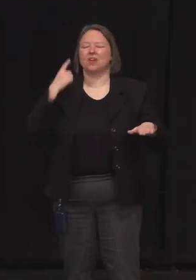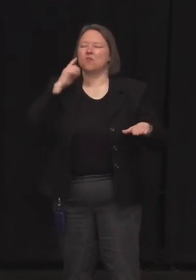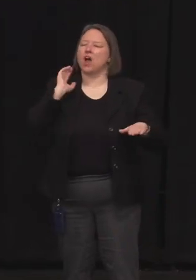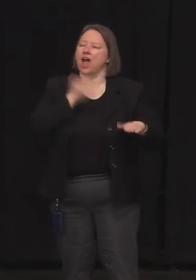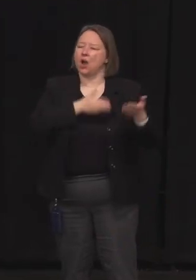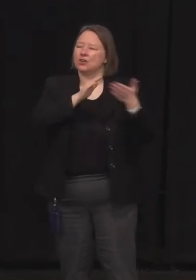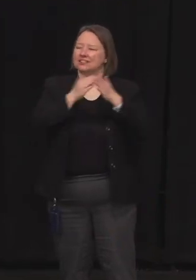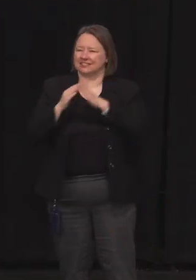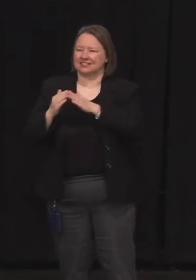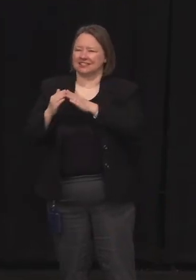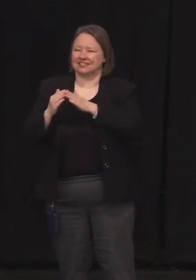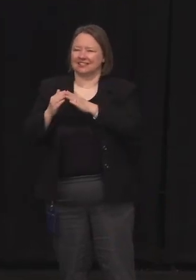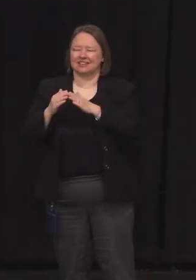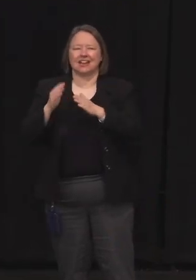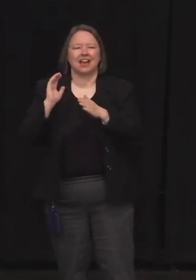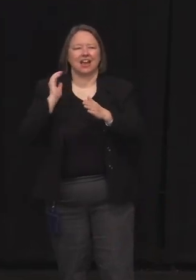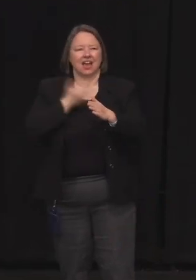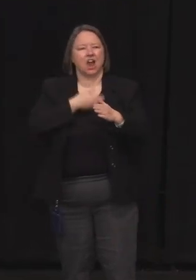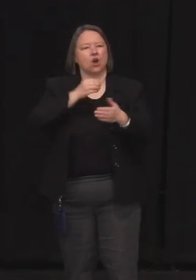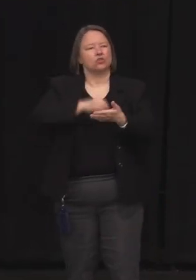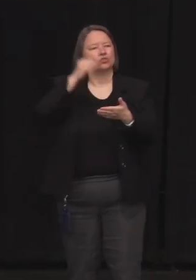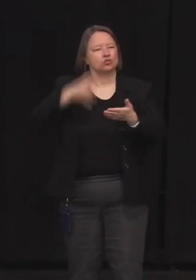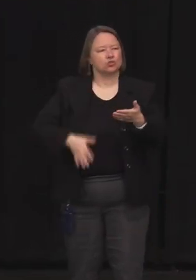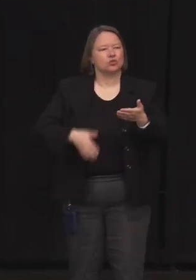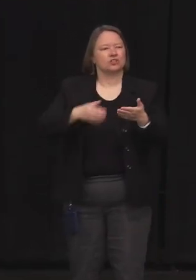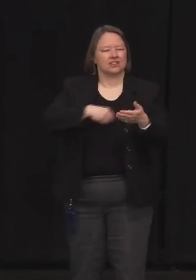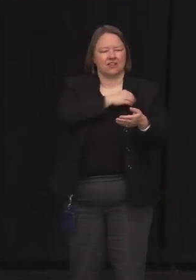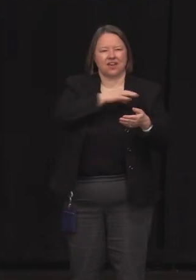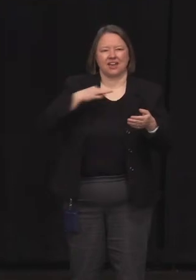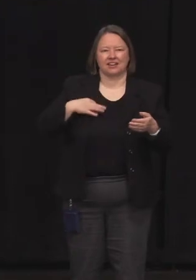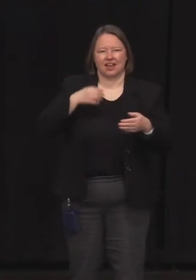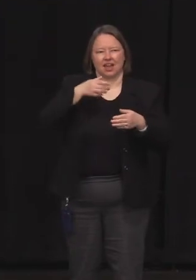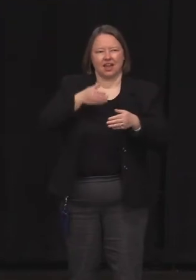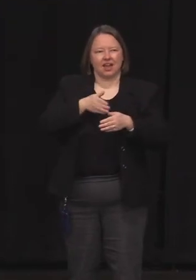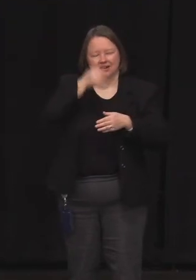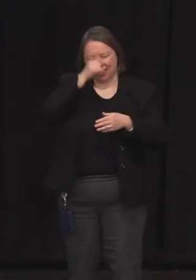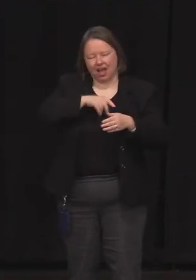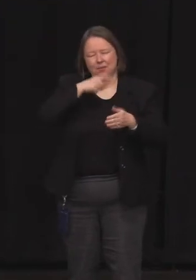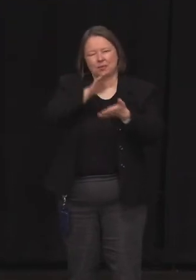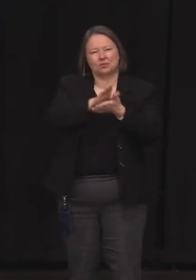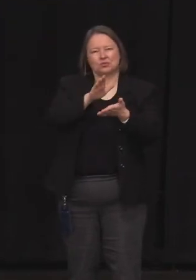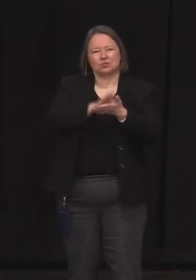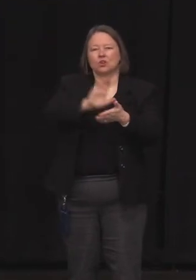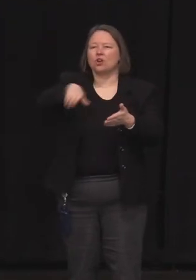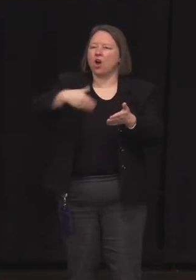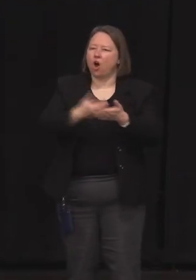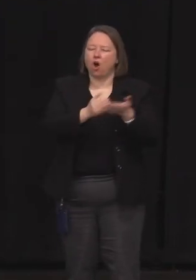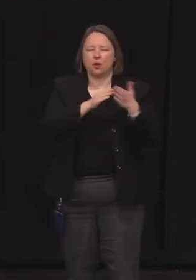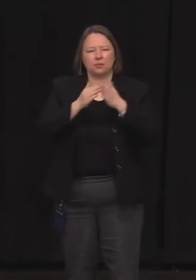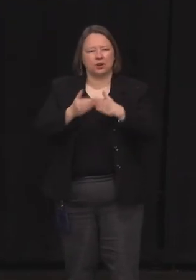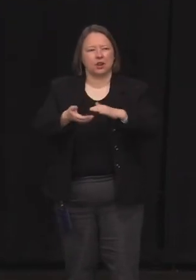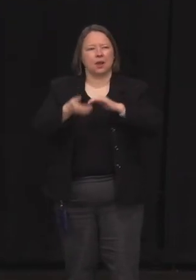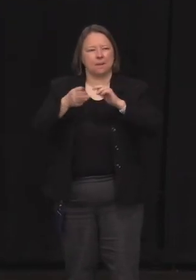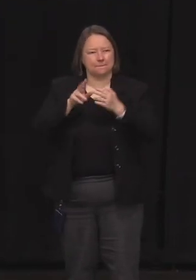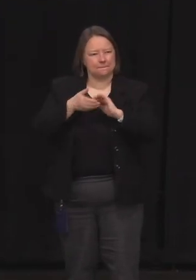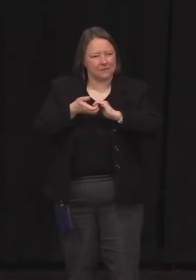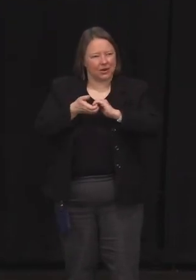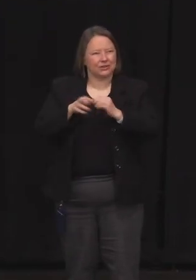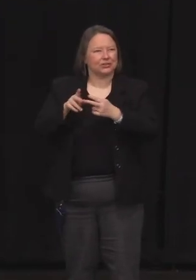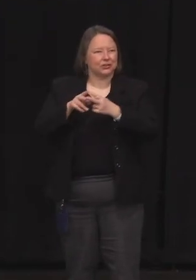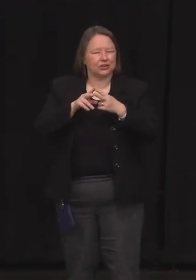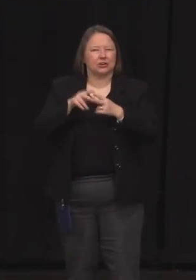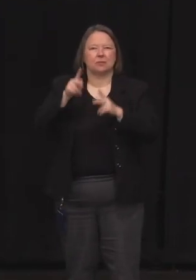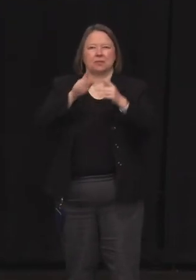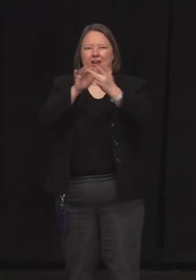our city, our students and faculty at Holland Public Schools, all of our community partners, virtual